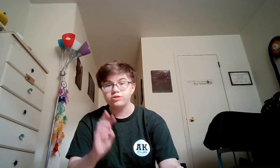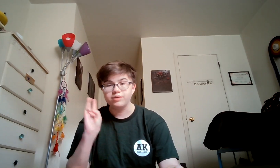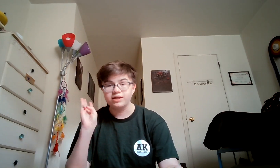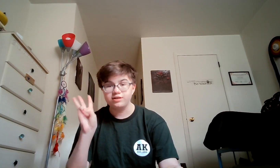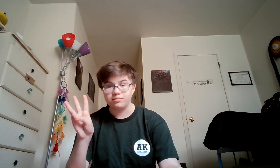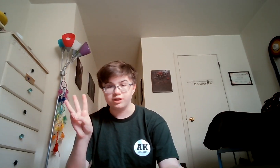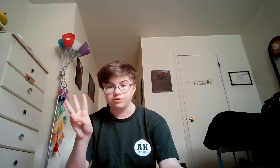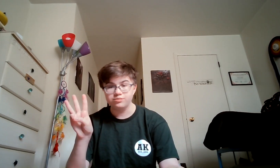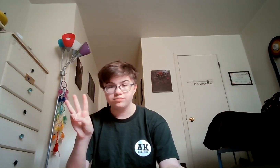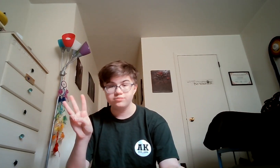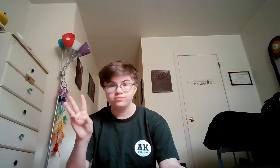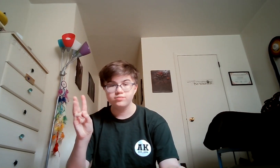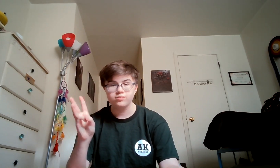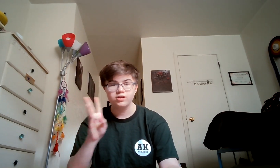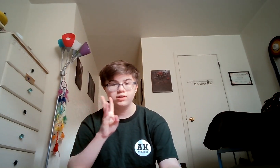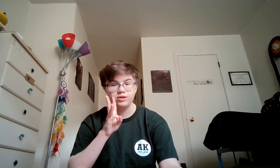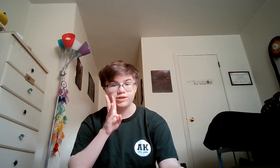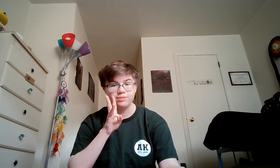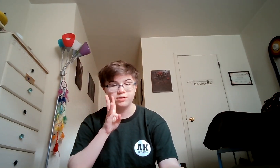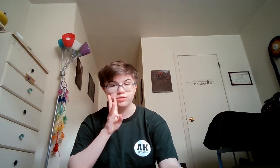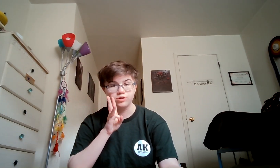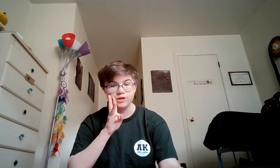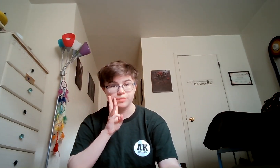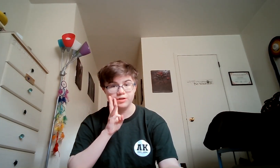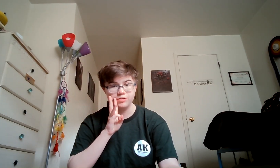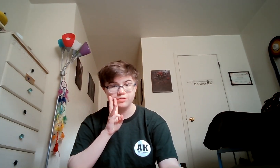make a W. And then you tap it on the corner of your mouth.